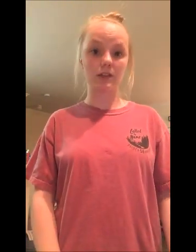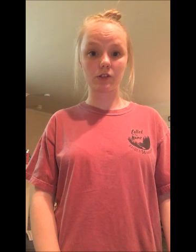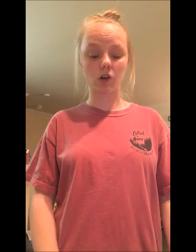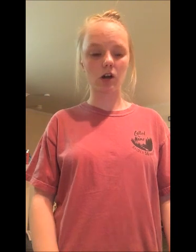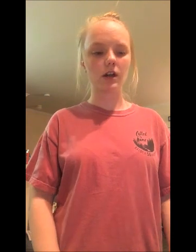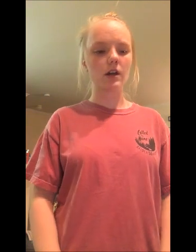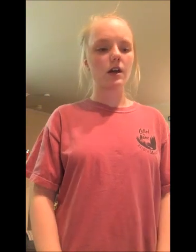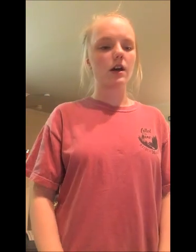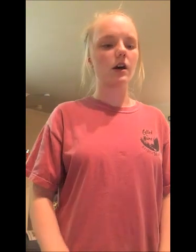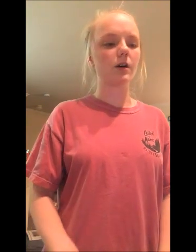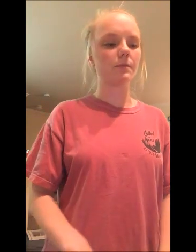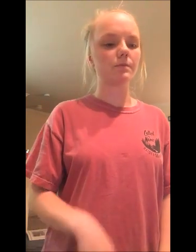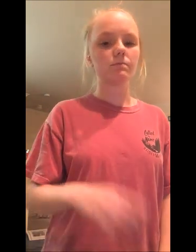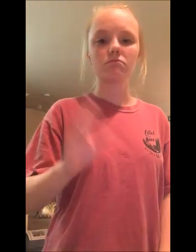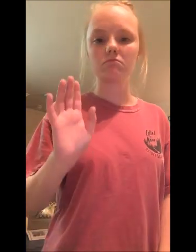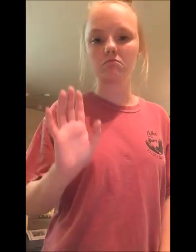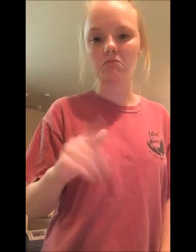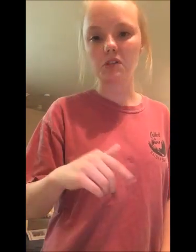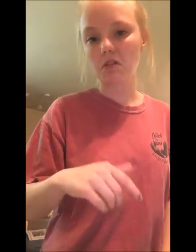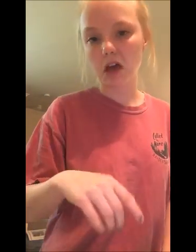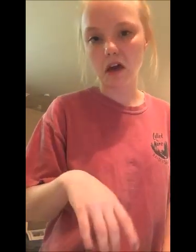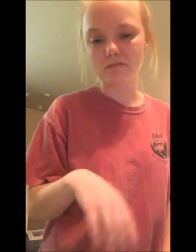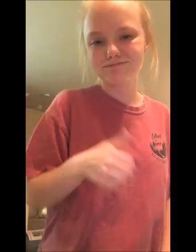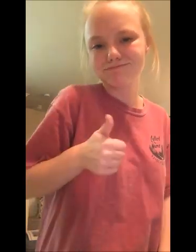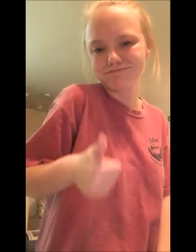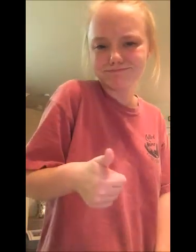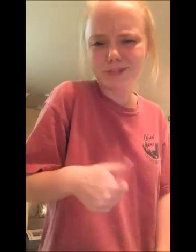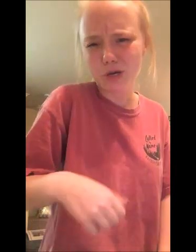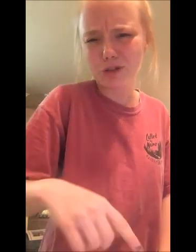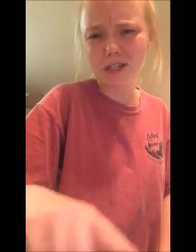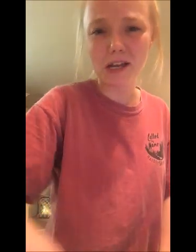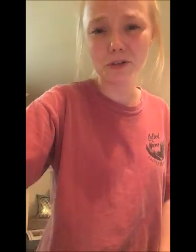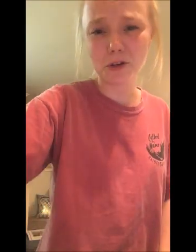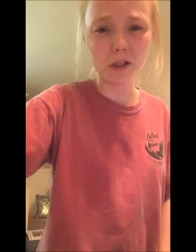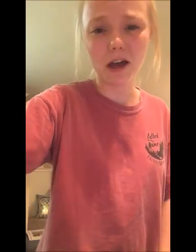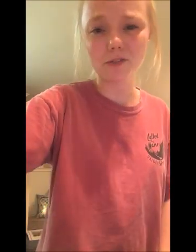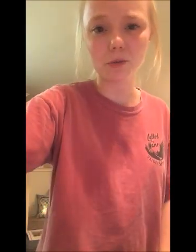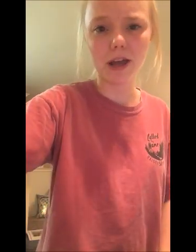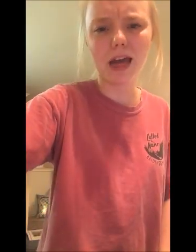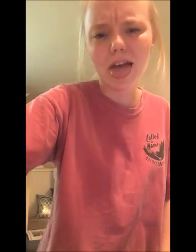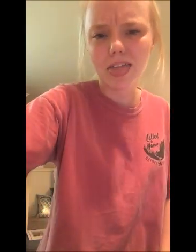the song. So yeah, go sign your lives away.